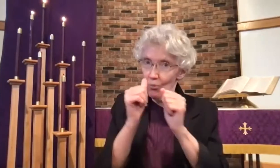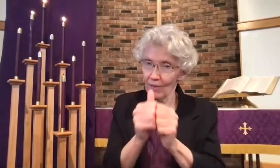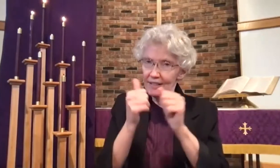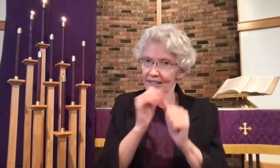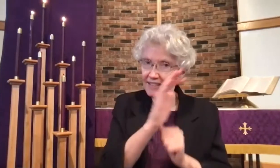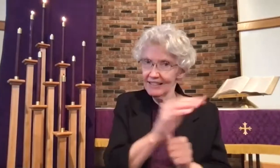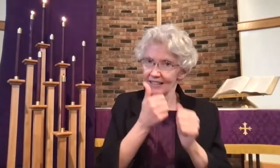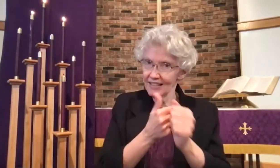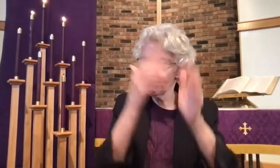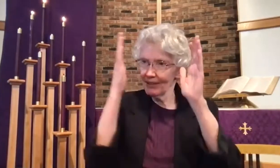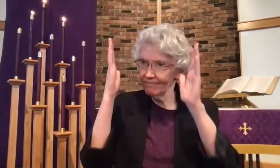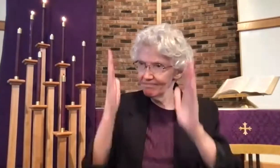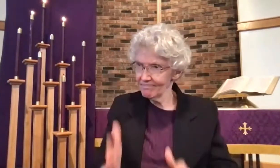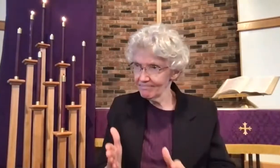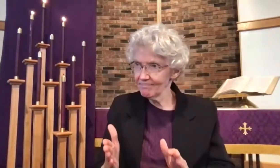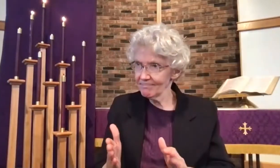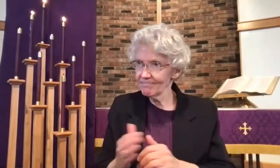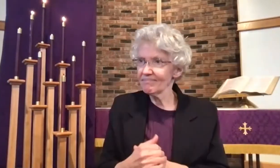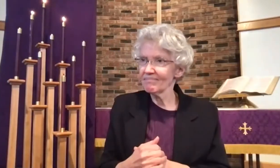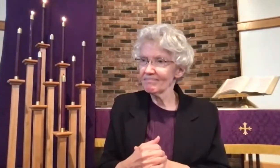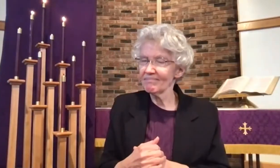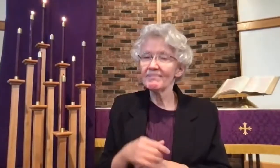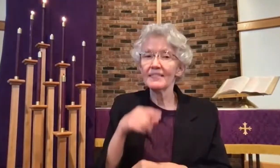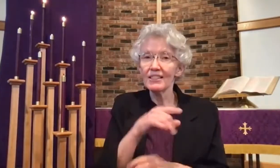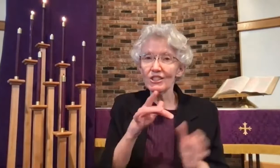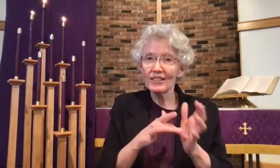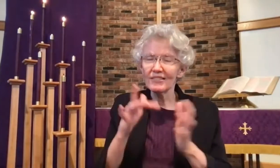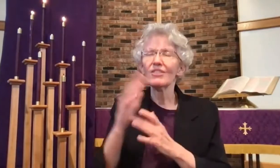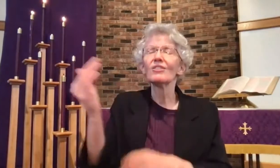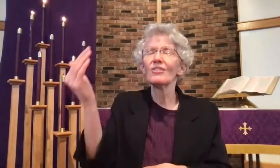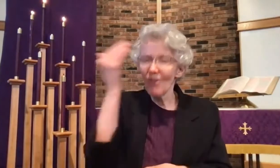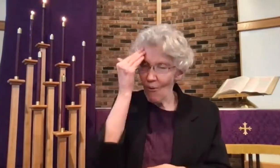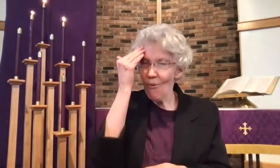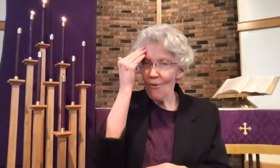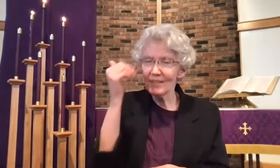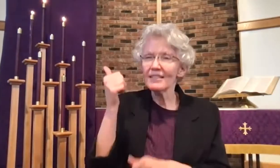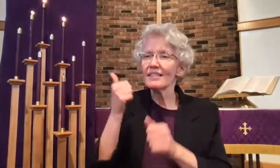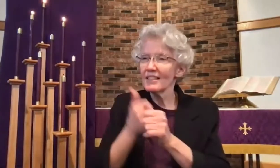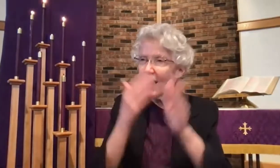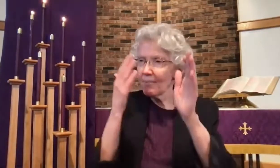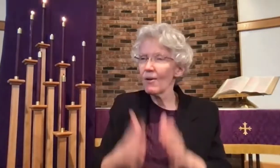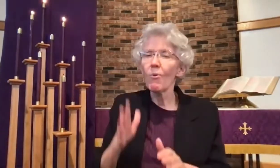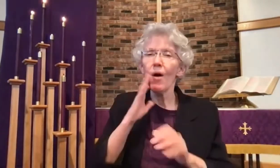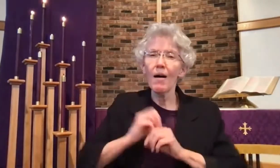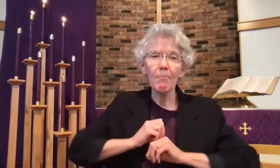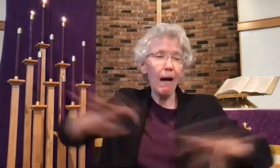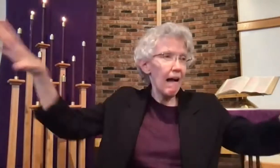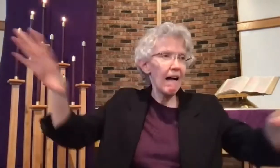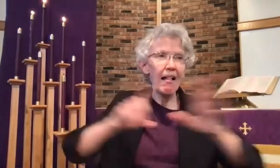And on Jesus's last night with his disciples, he knew